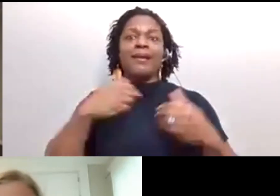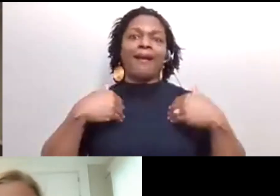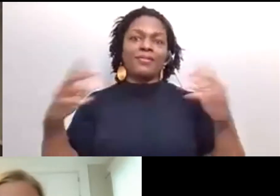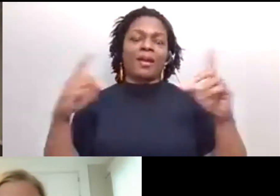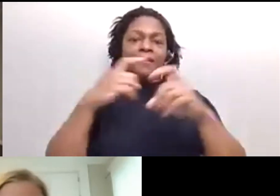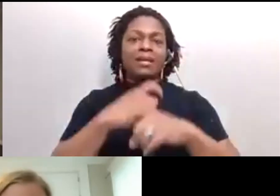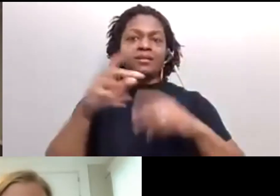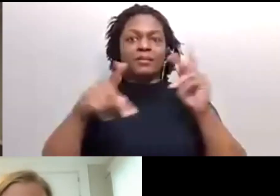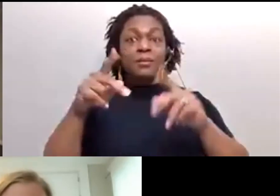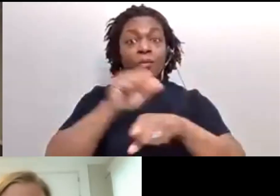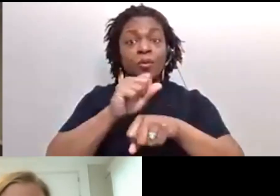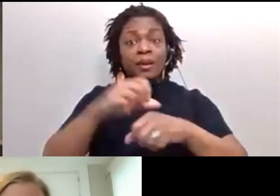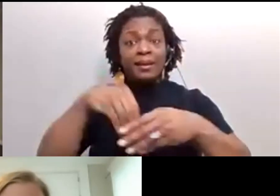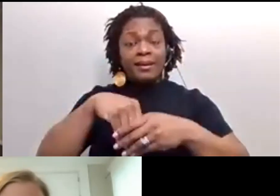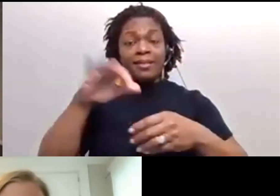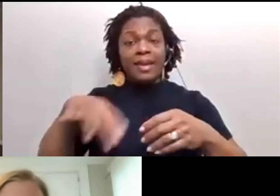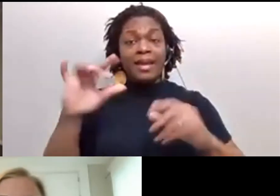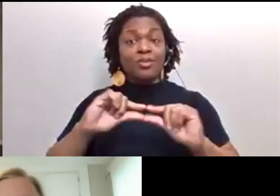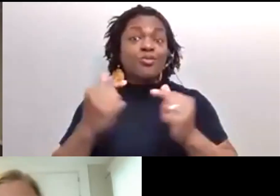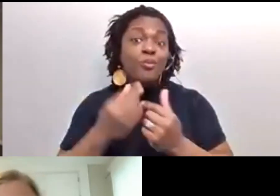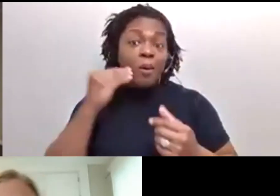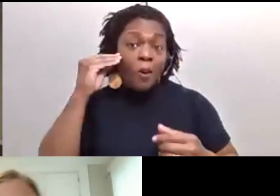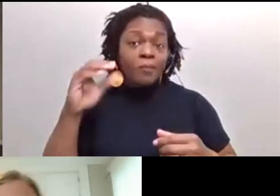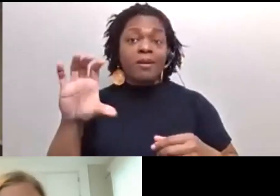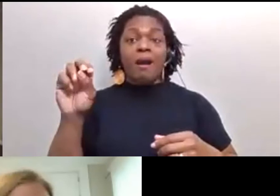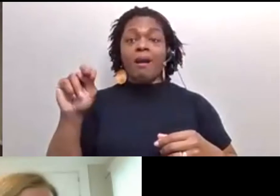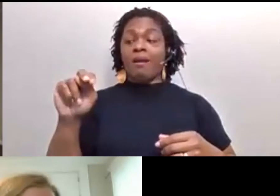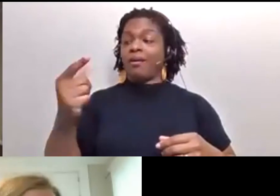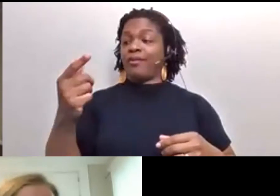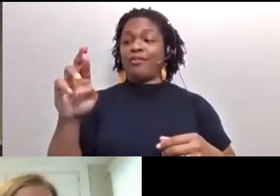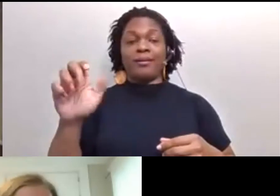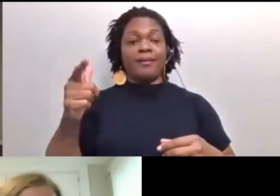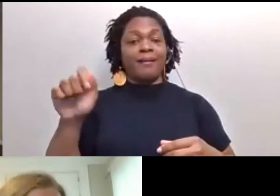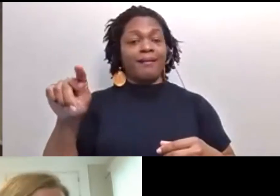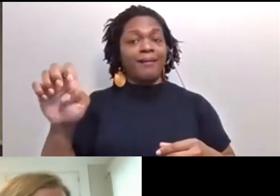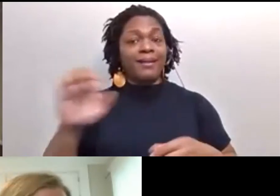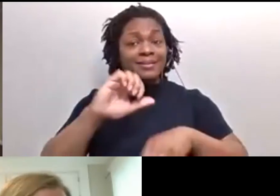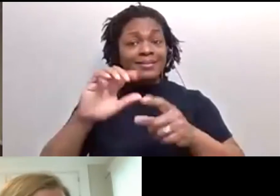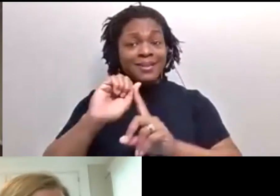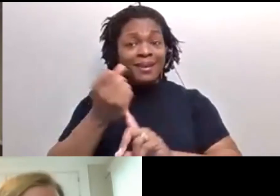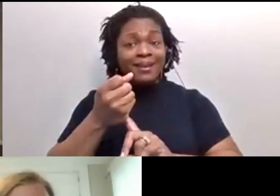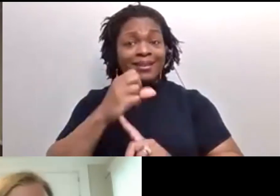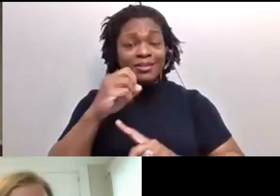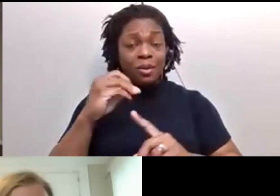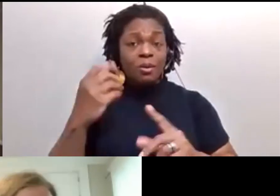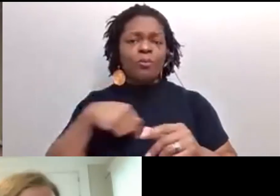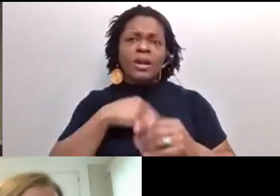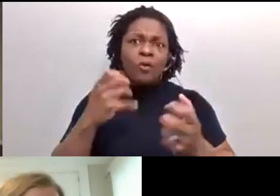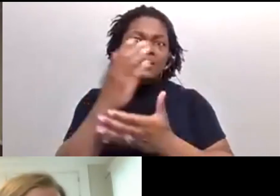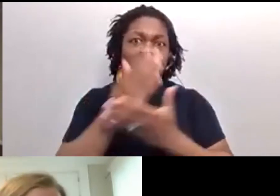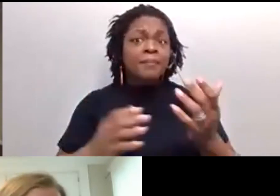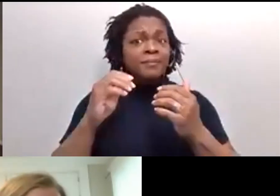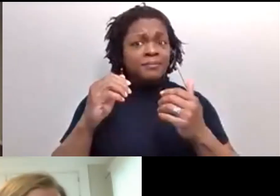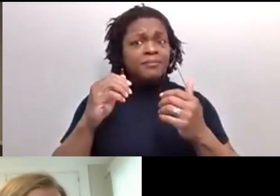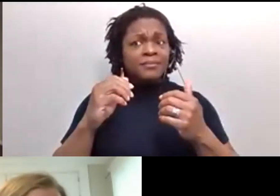people working in the congregate setting in the group homes. So we'd like for everybody to get something. And so we are wrestling with our pay